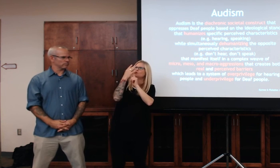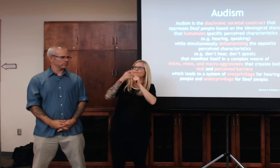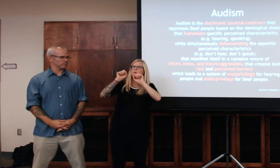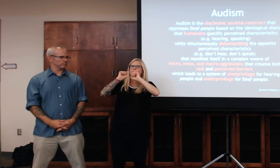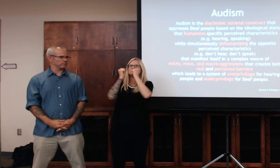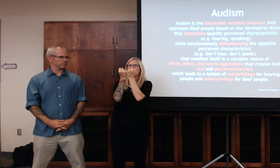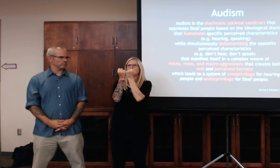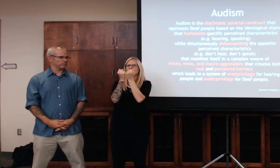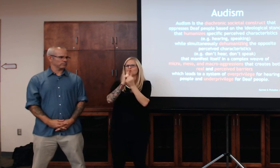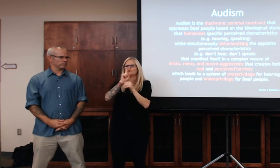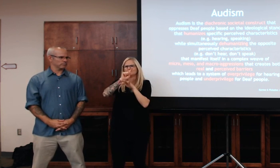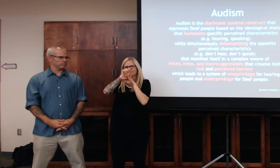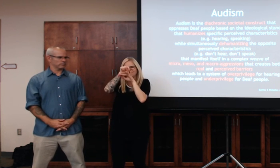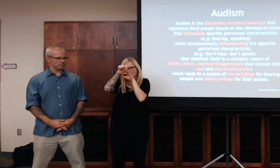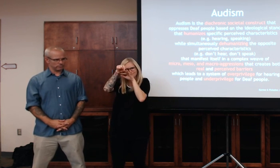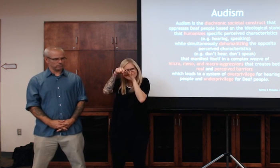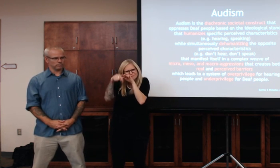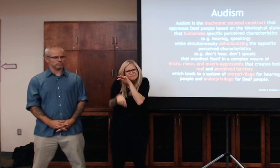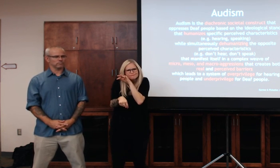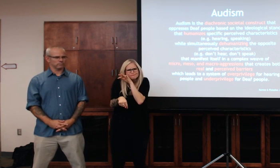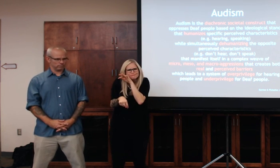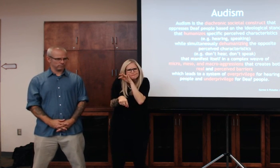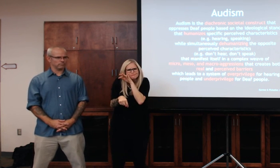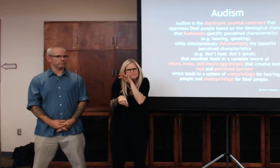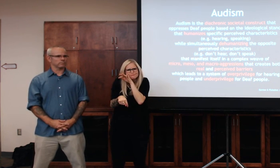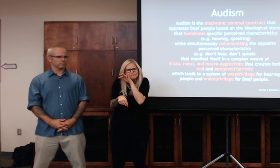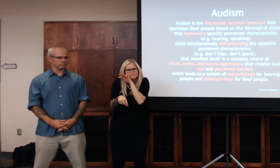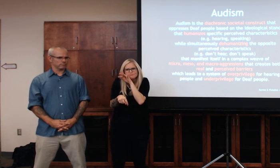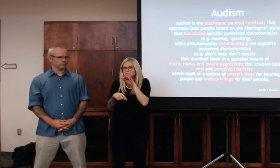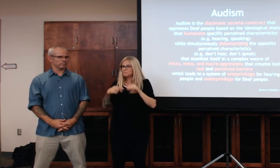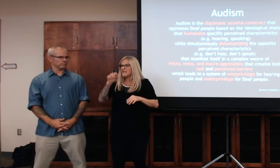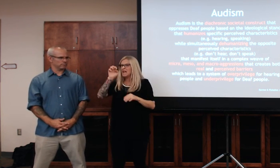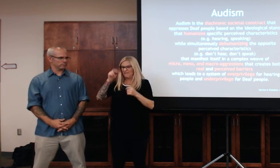The exposure from society really goes much deeper than that.